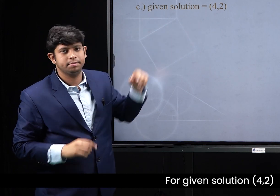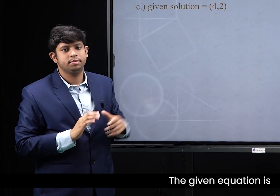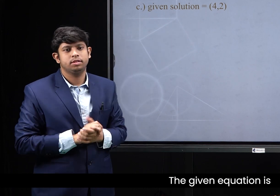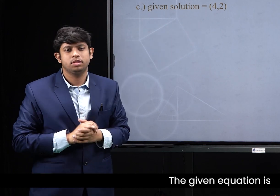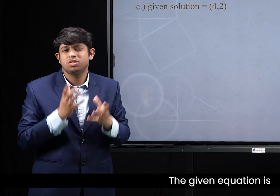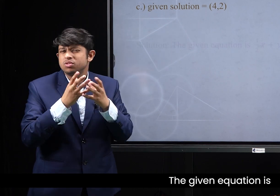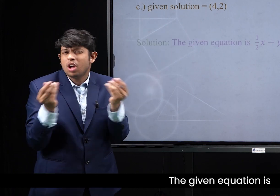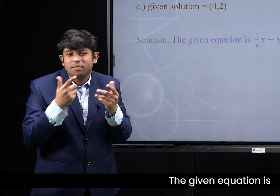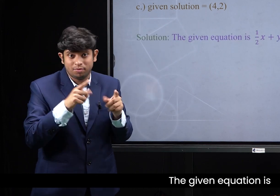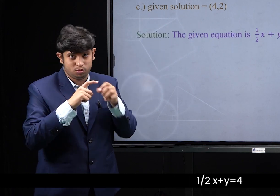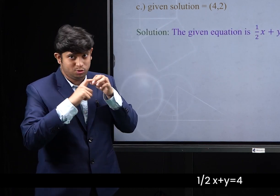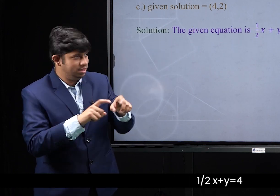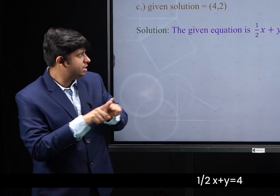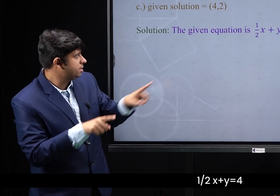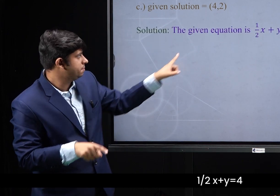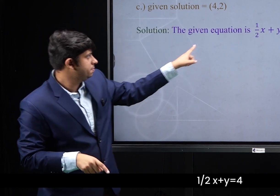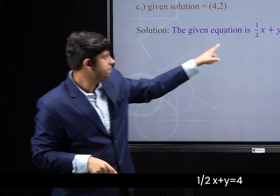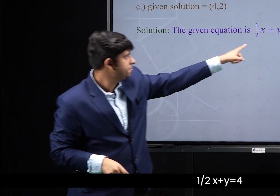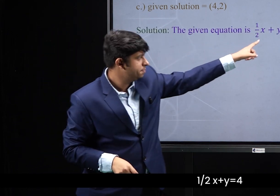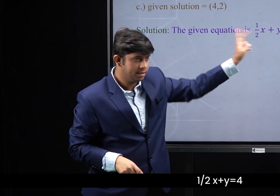the given equation is 1 by 2x plus y equal to 4.